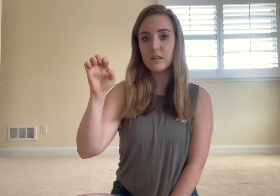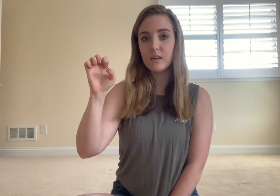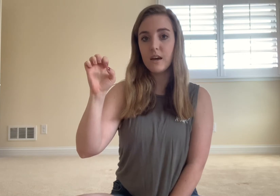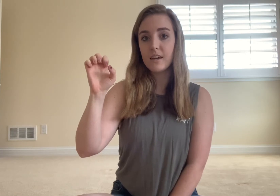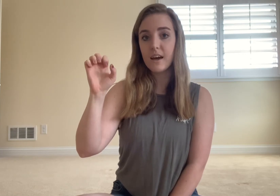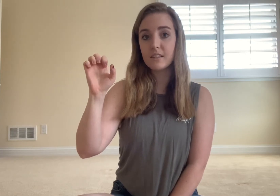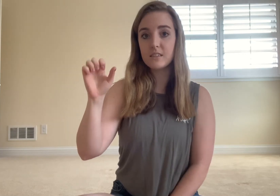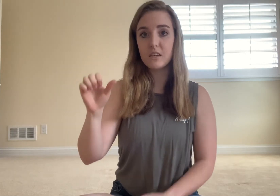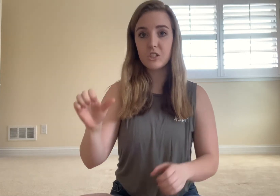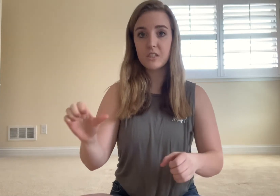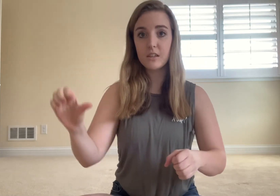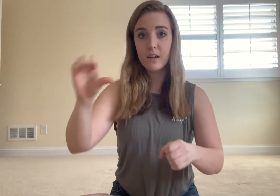Gas station